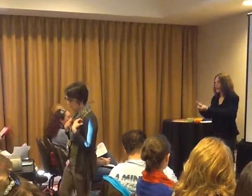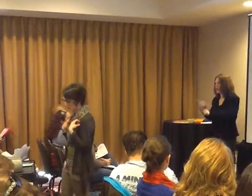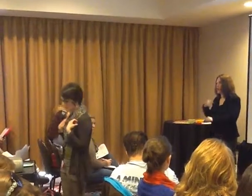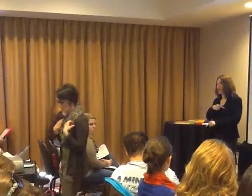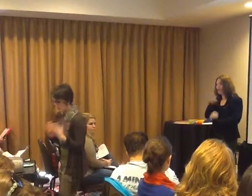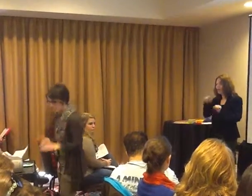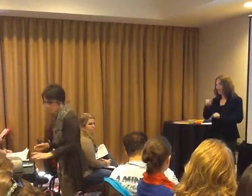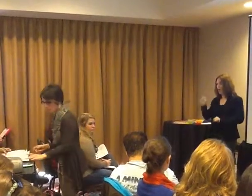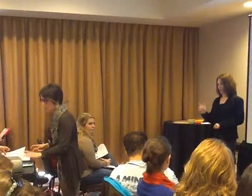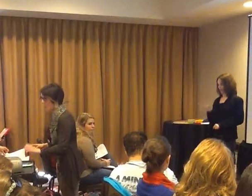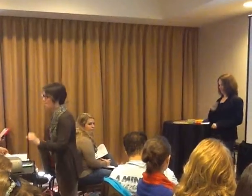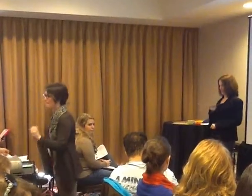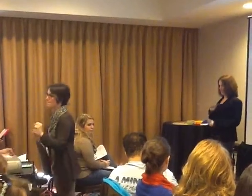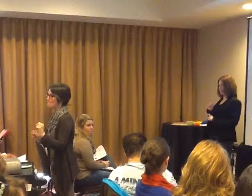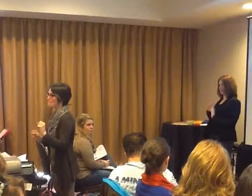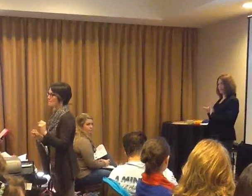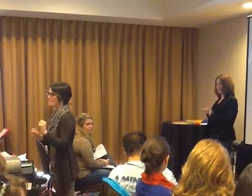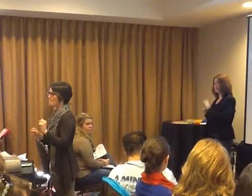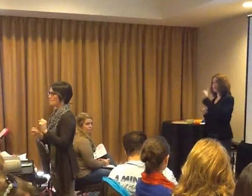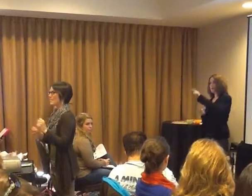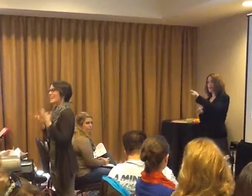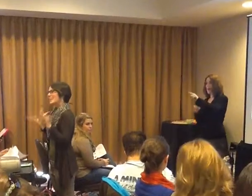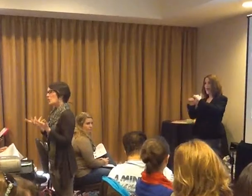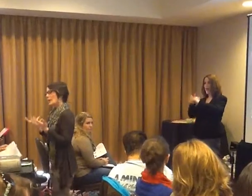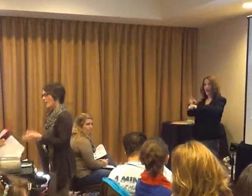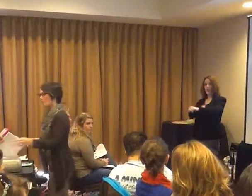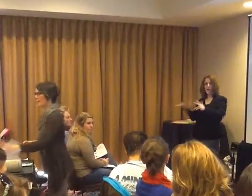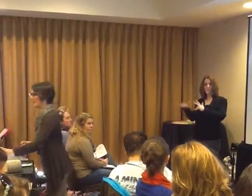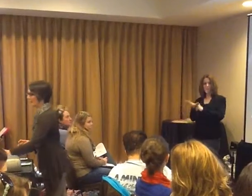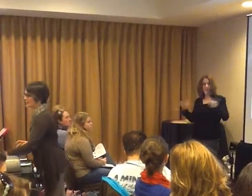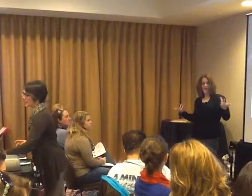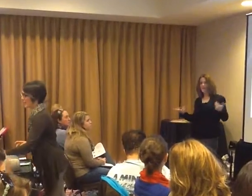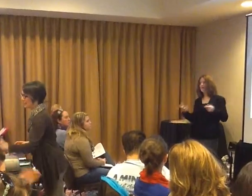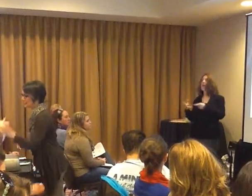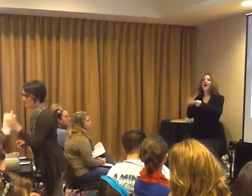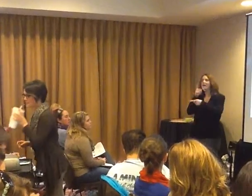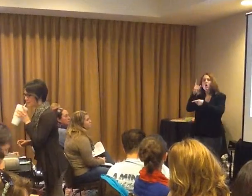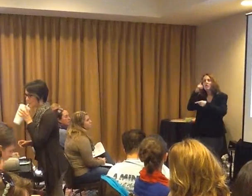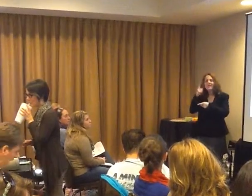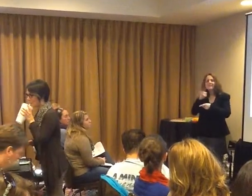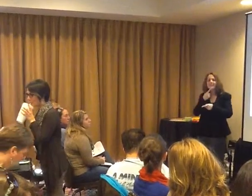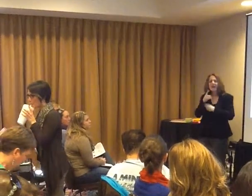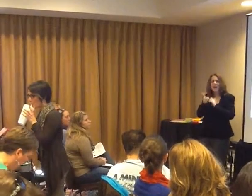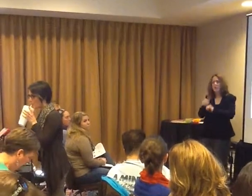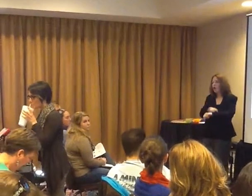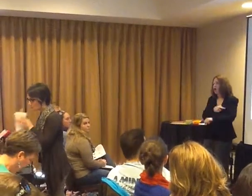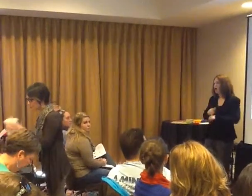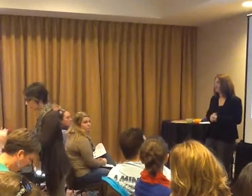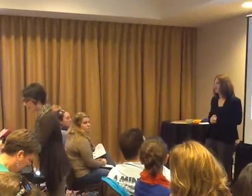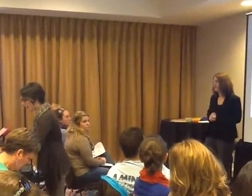for 20 minutes. How long does the break have to be? You know what? I don't think that he said.